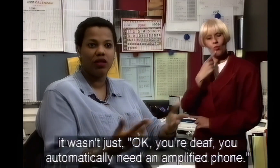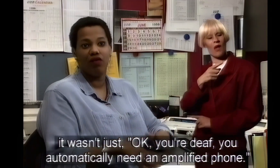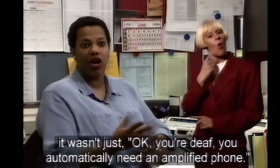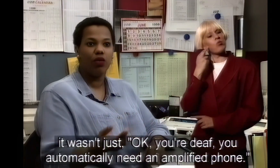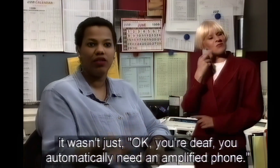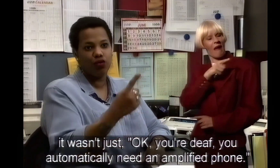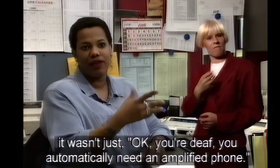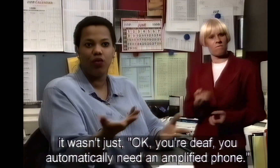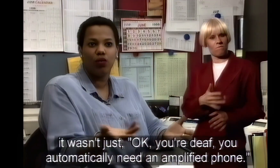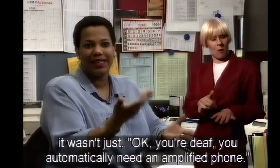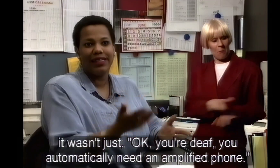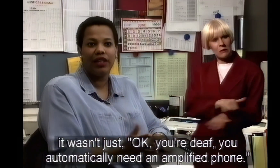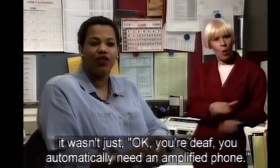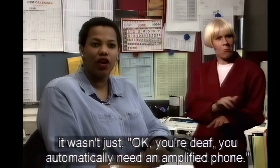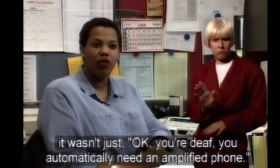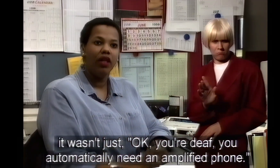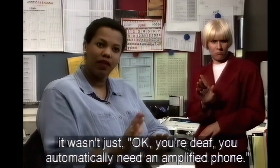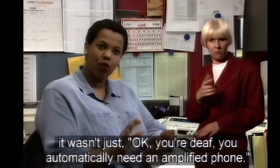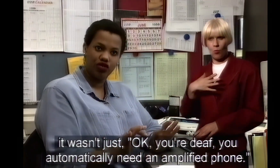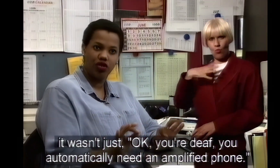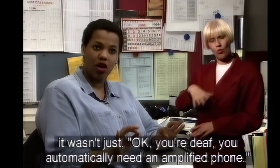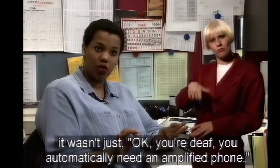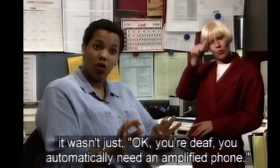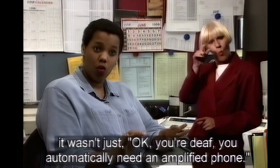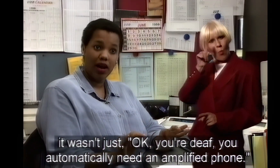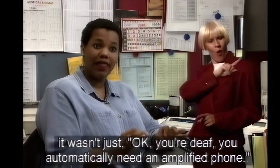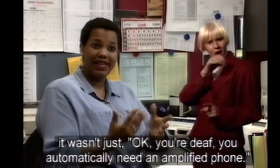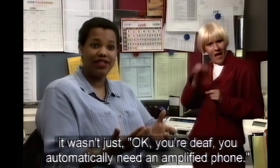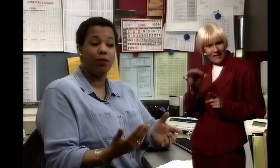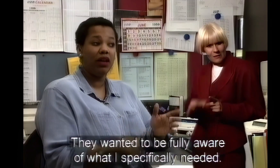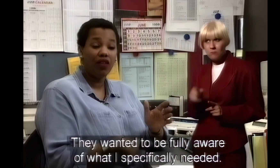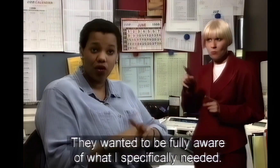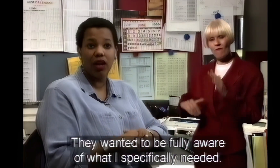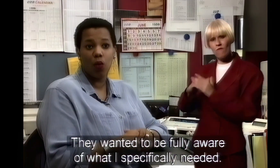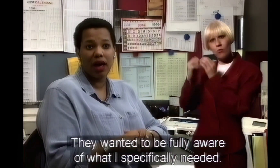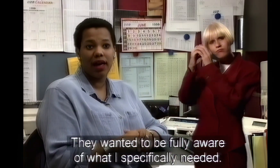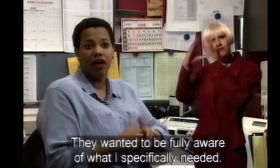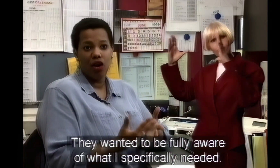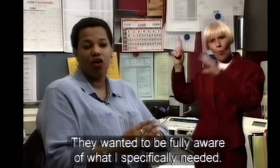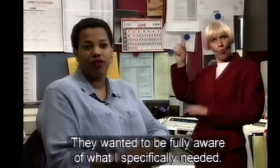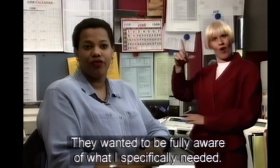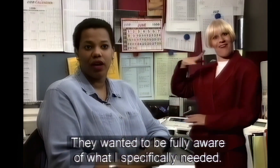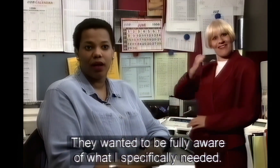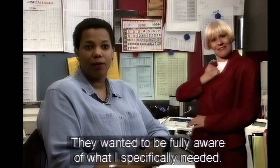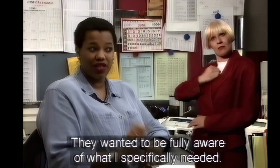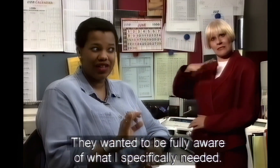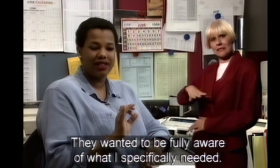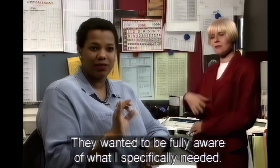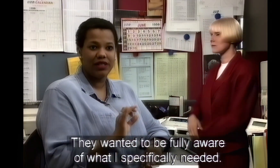right, okay, you're deaf, you automatically need a phone. They wanted to know why, and they needed to be fully aware of the thing that I